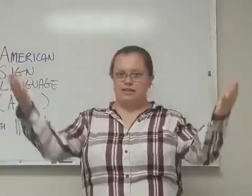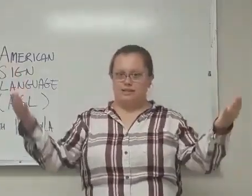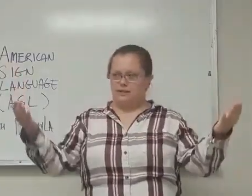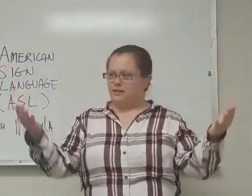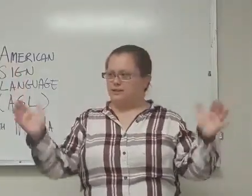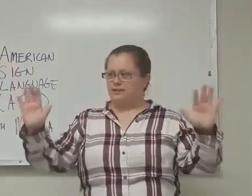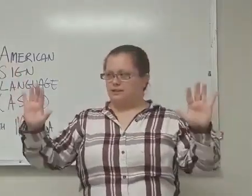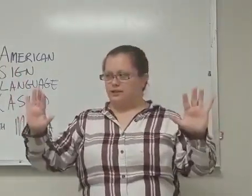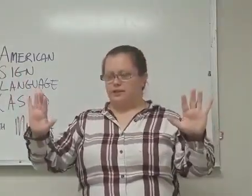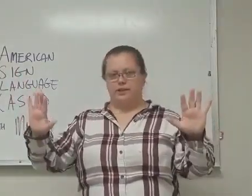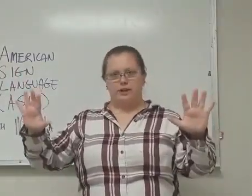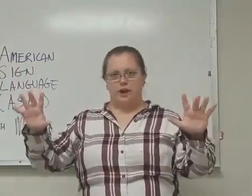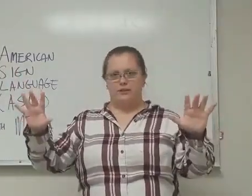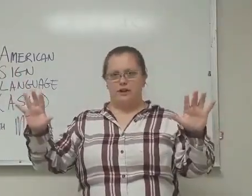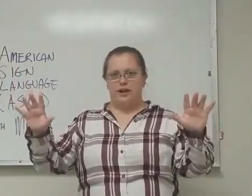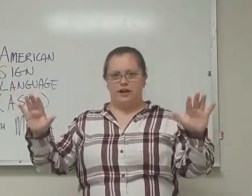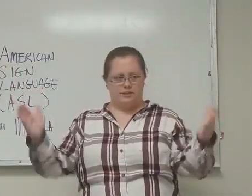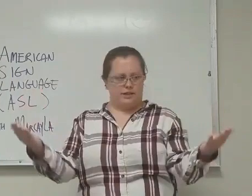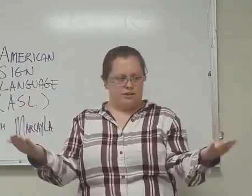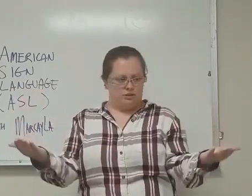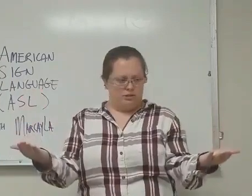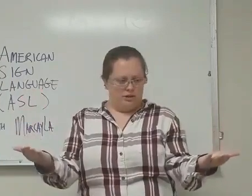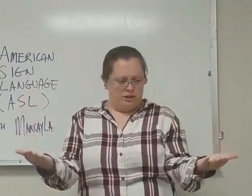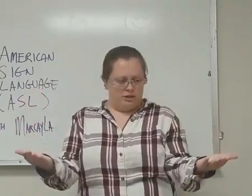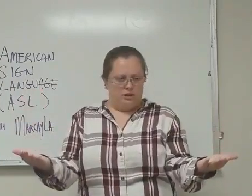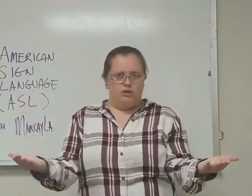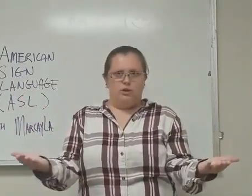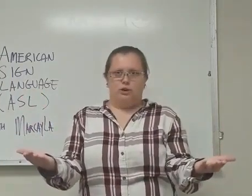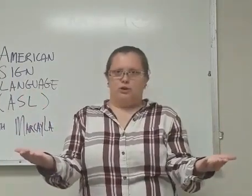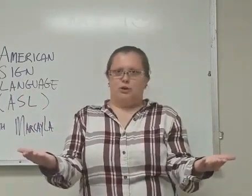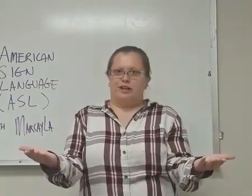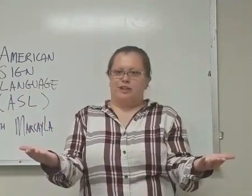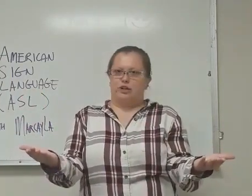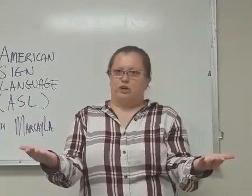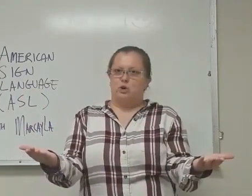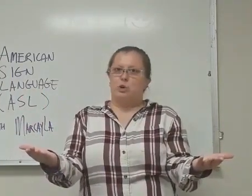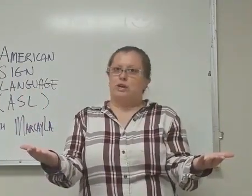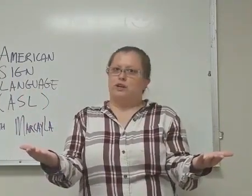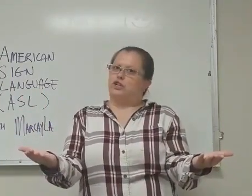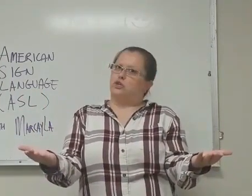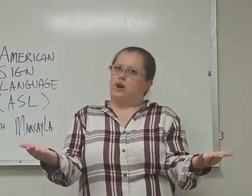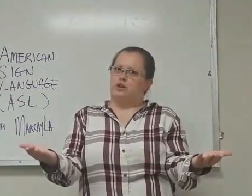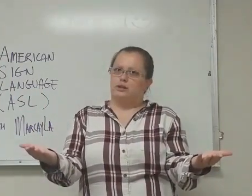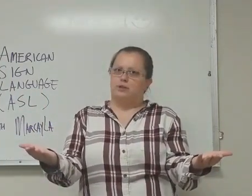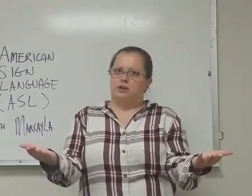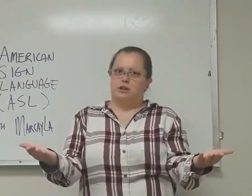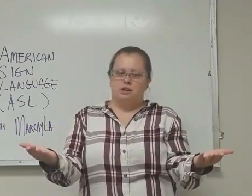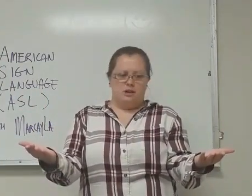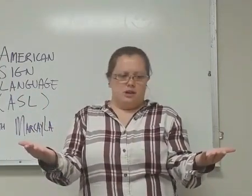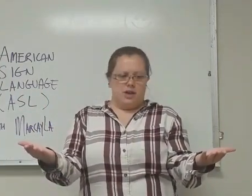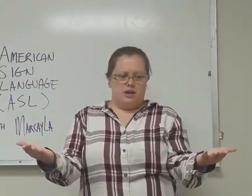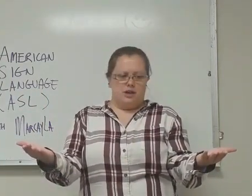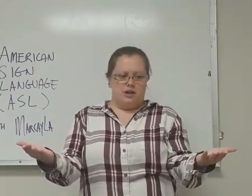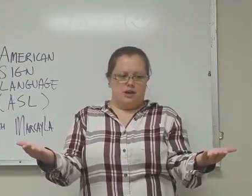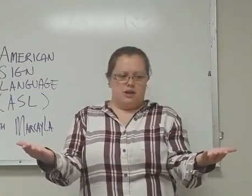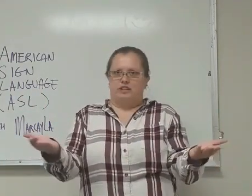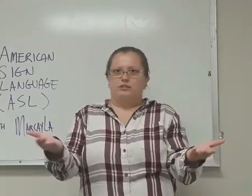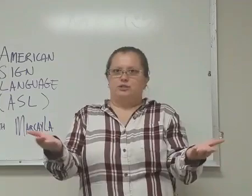what is literally, you have your hands and you act like you're holding like a tray or something. Okay. Like do